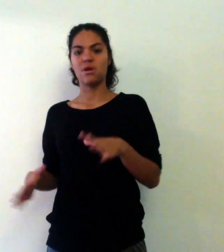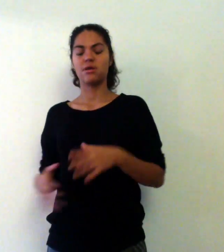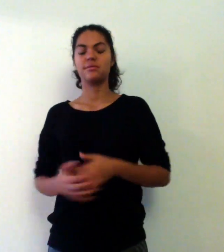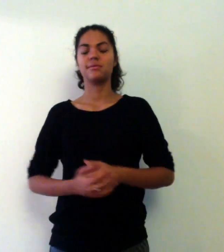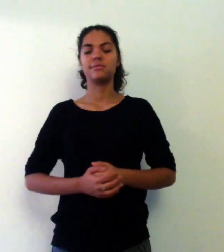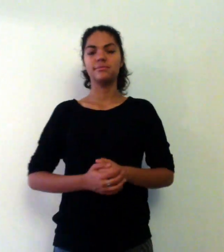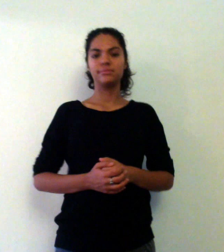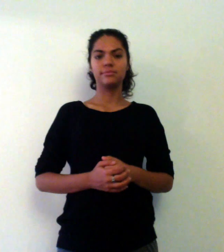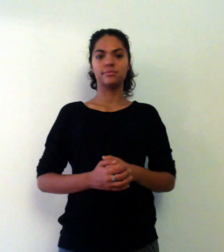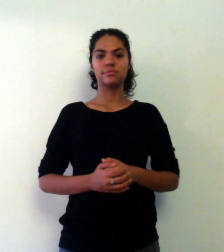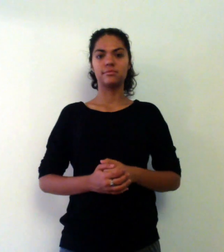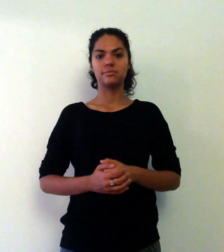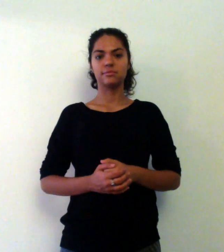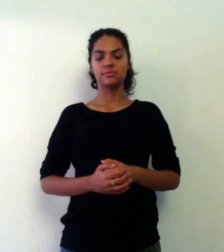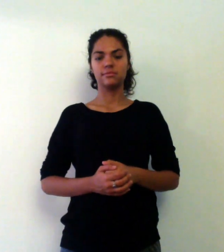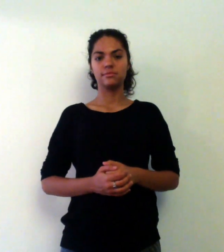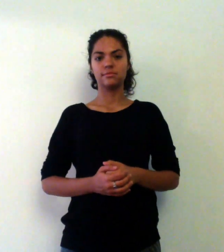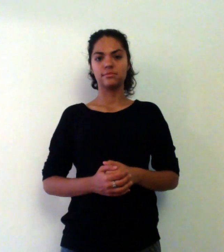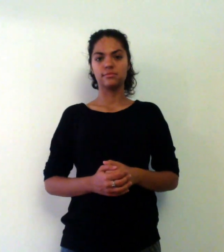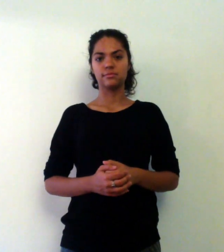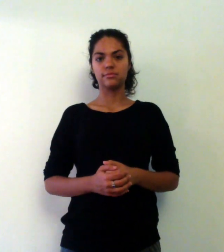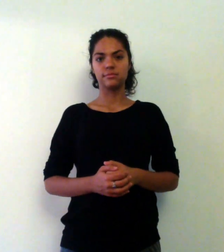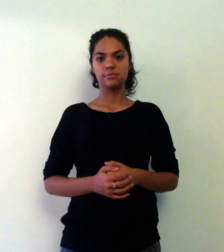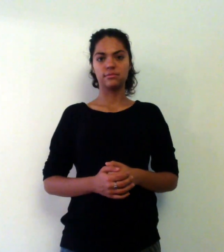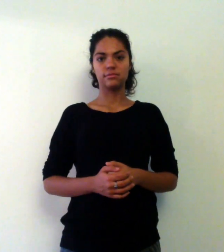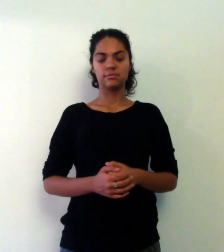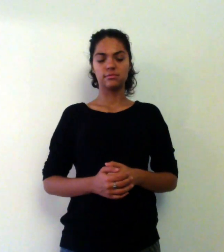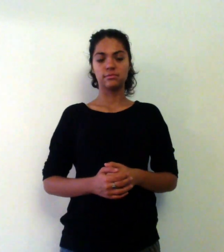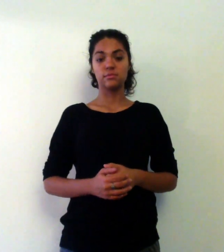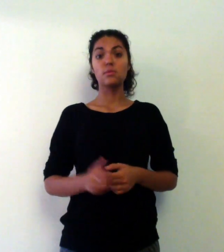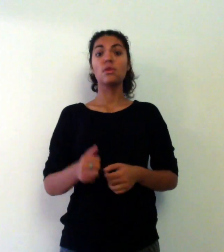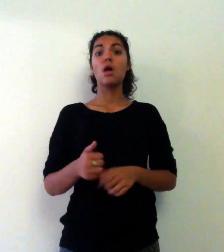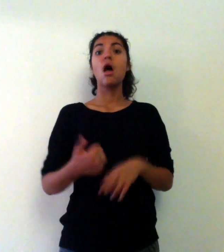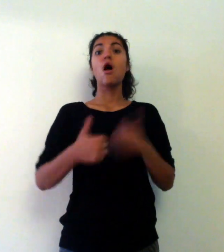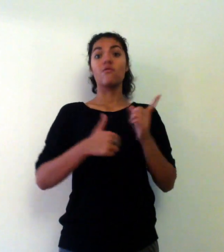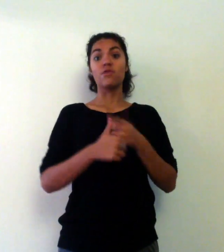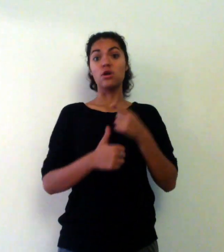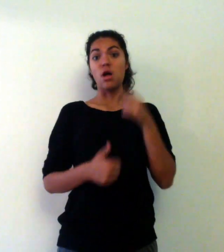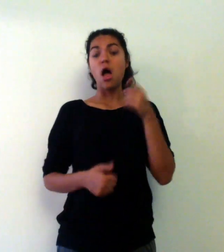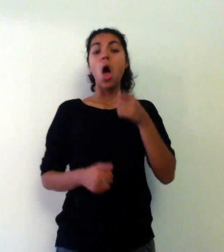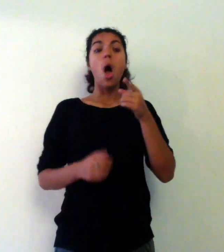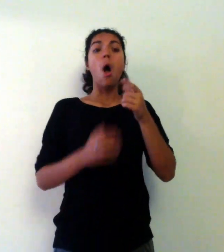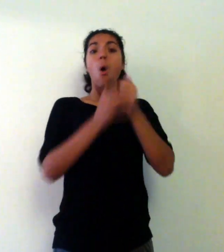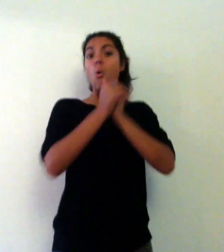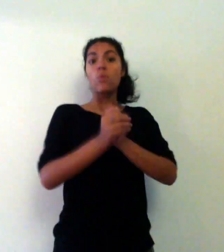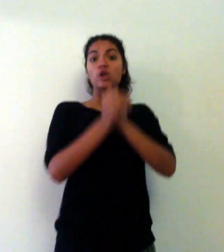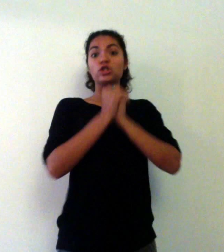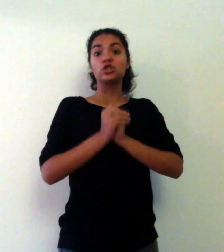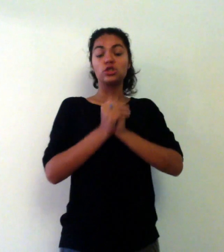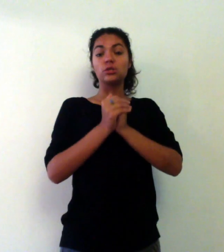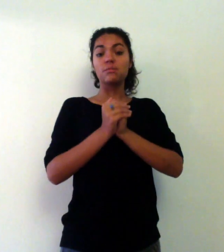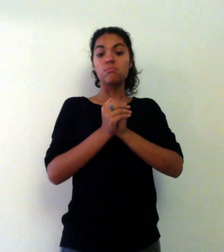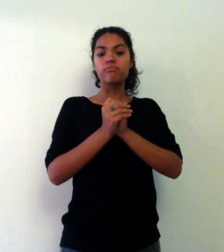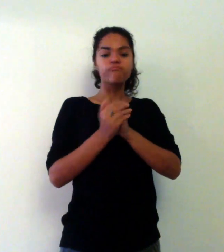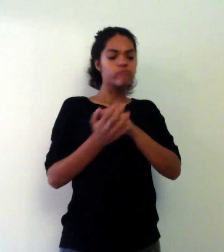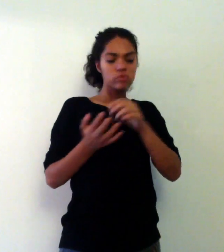worship takes away loneliness because it binds the fragmented areas of your life.